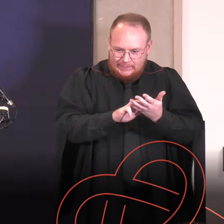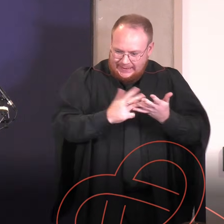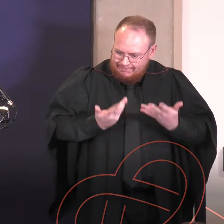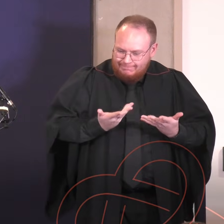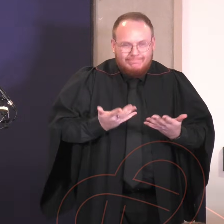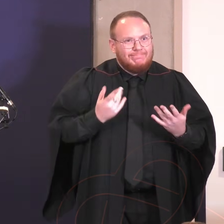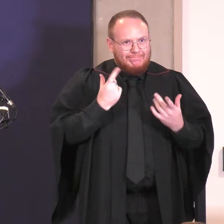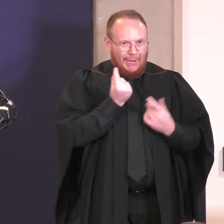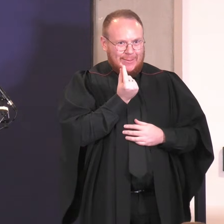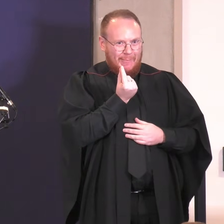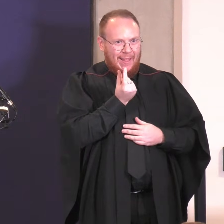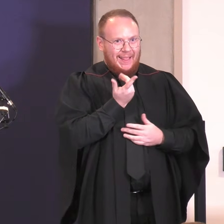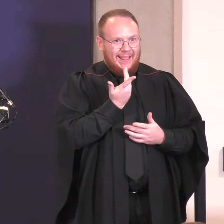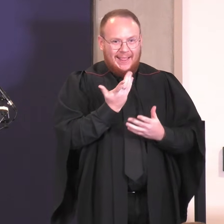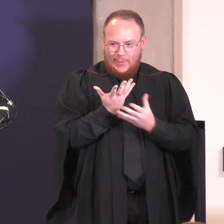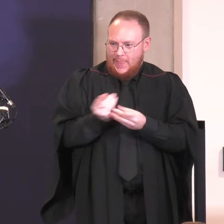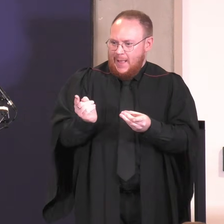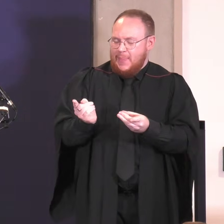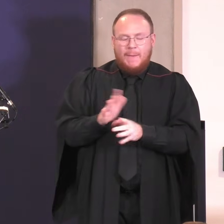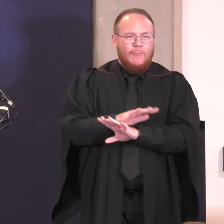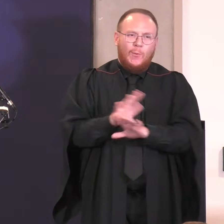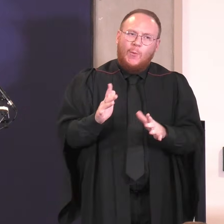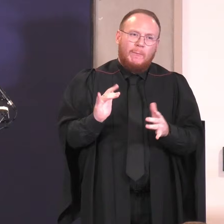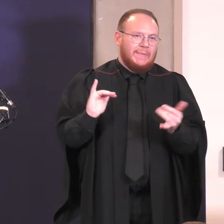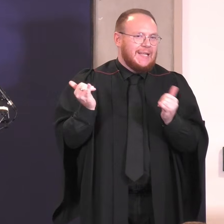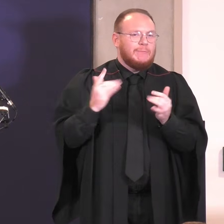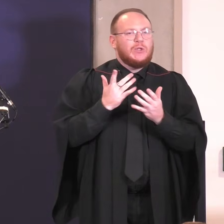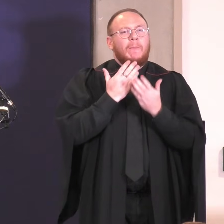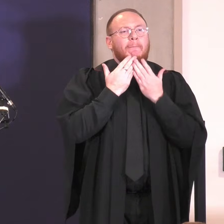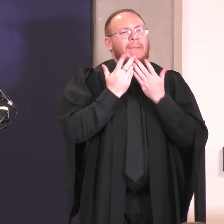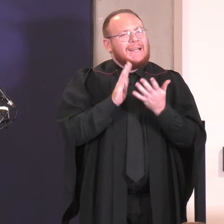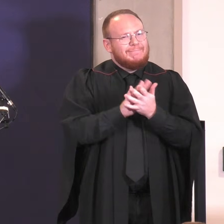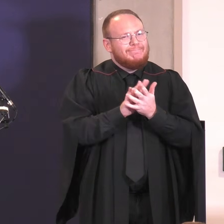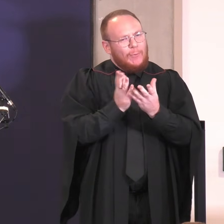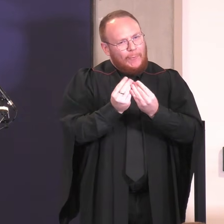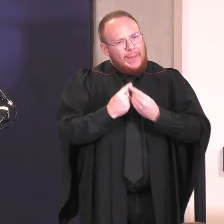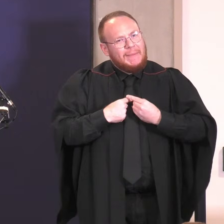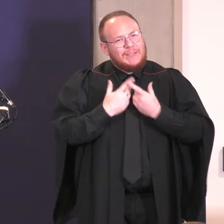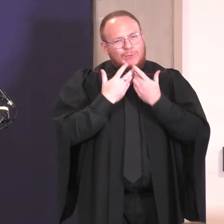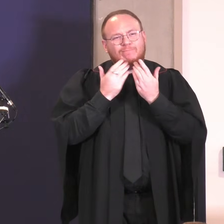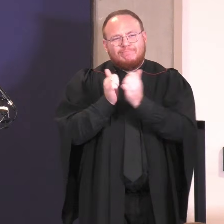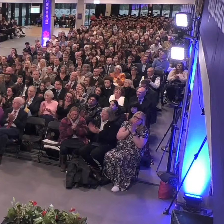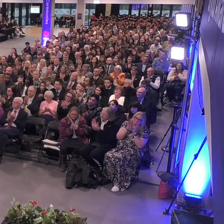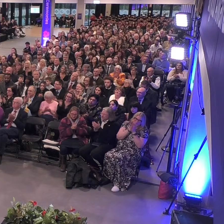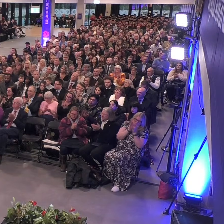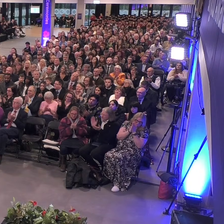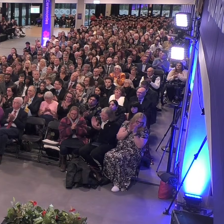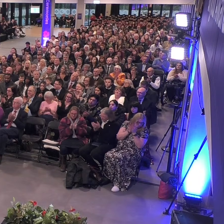truly wouldn't be celebrating without them, so please join me in a round of applause to show our appreciation.